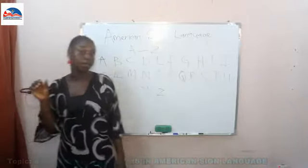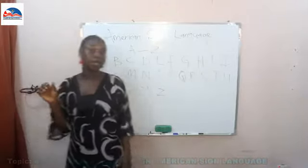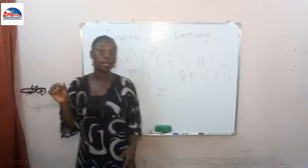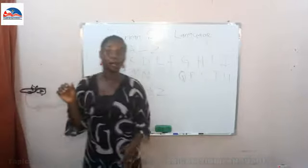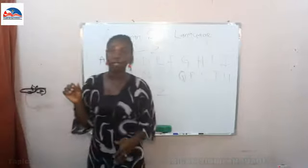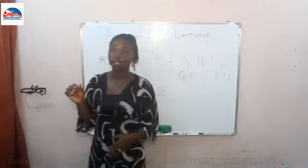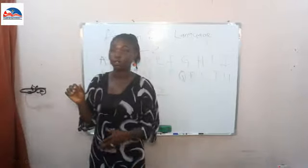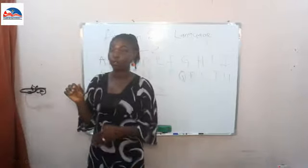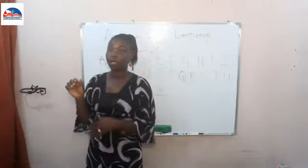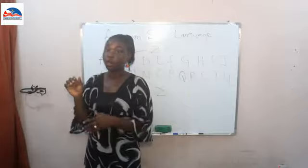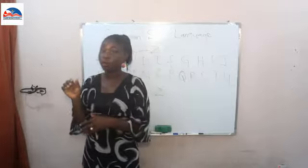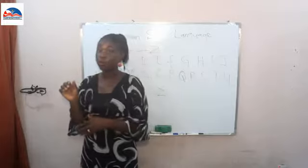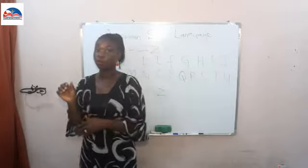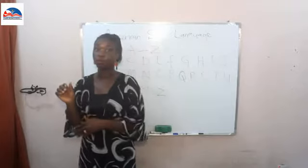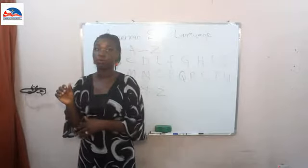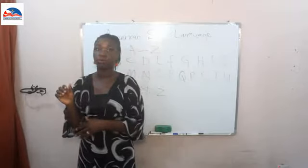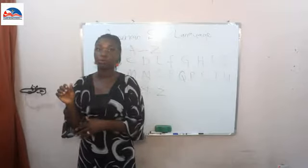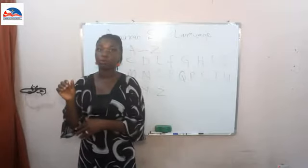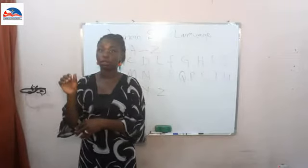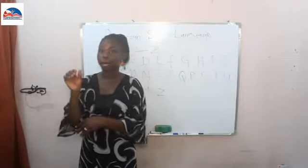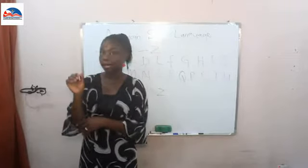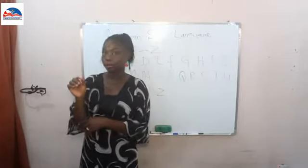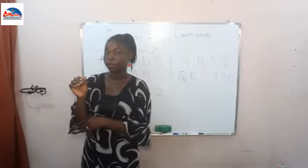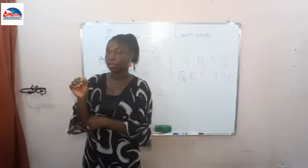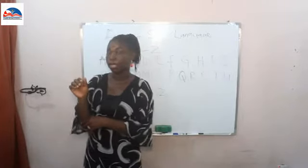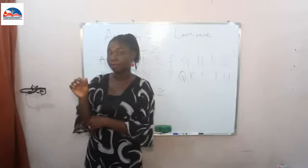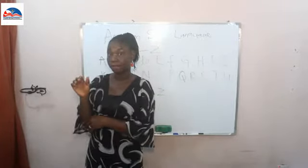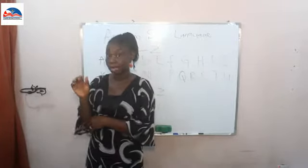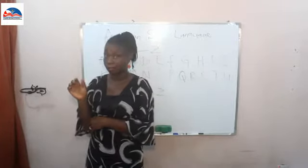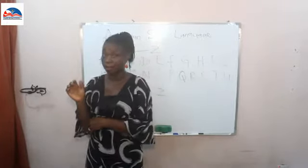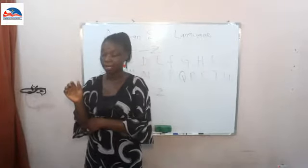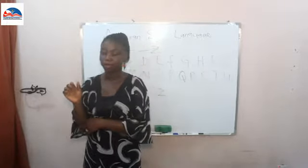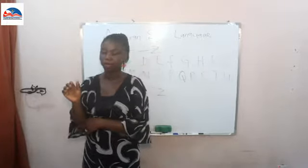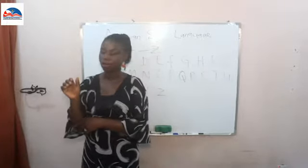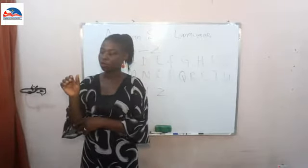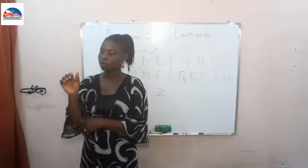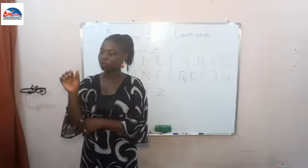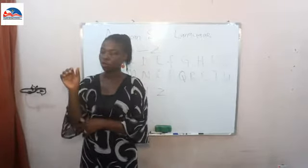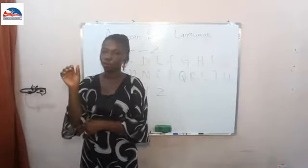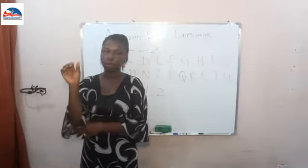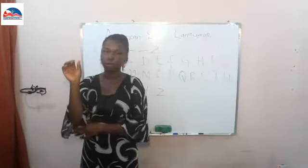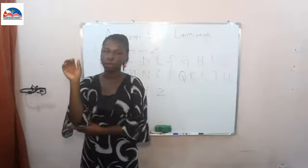sign language, if when it comes to spelling, which is known as finger spelling, you